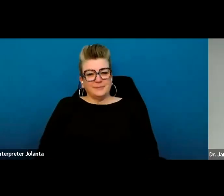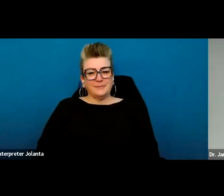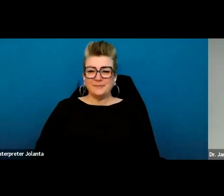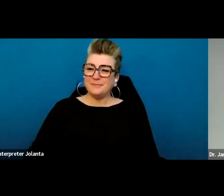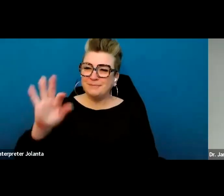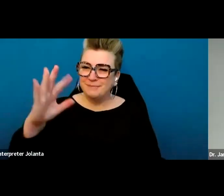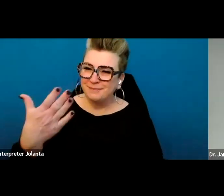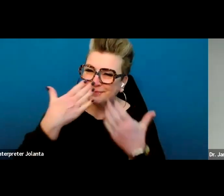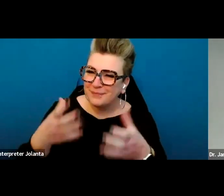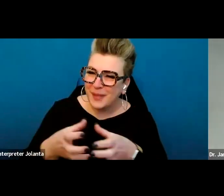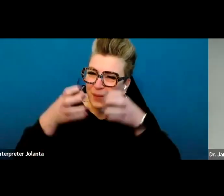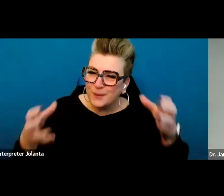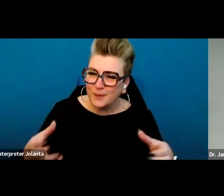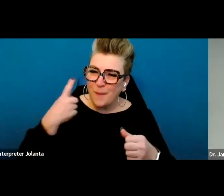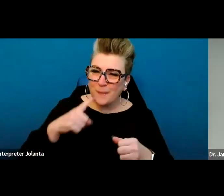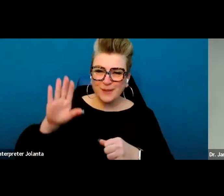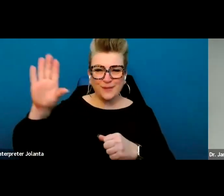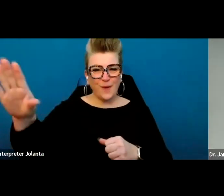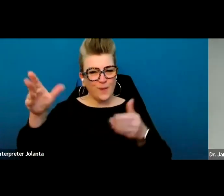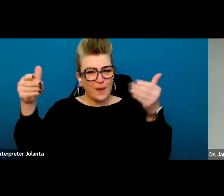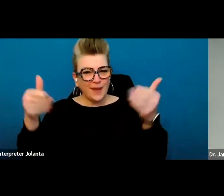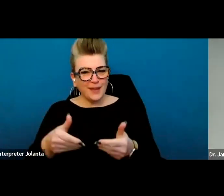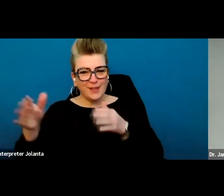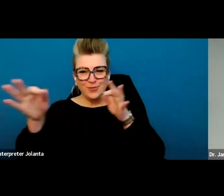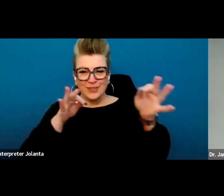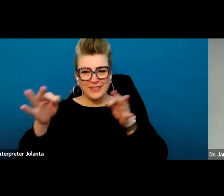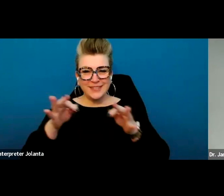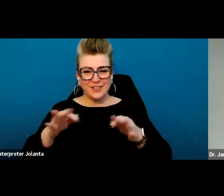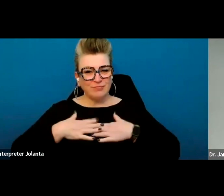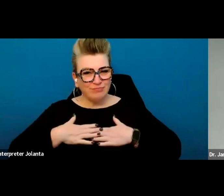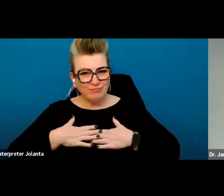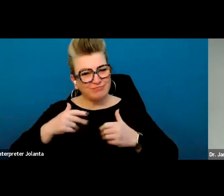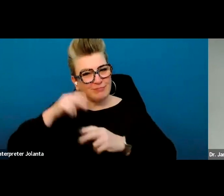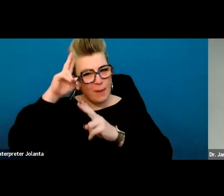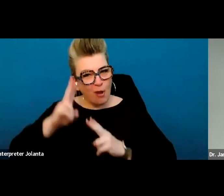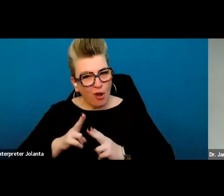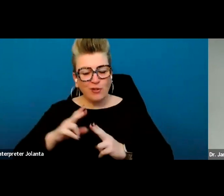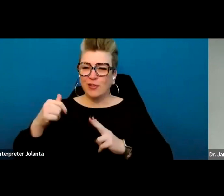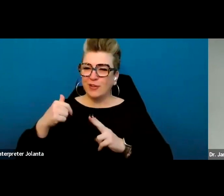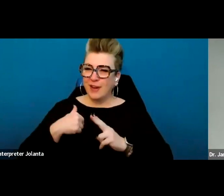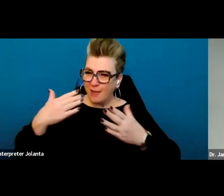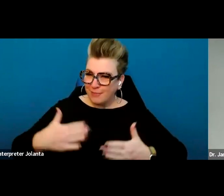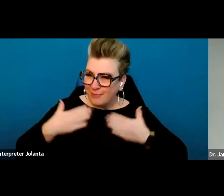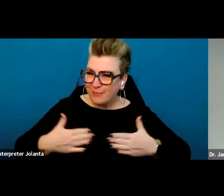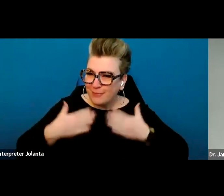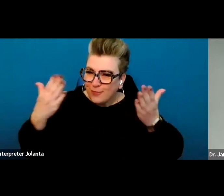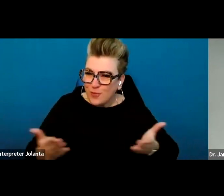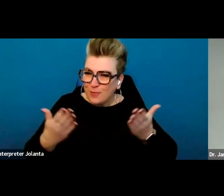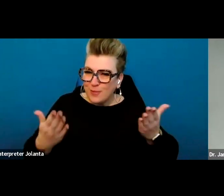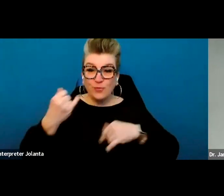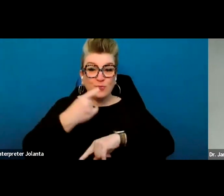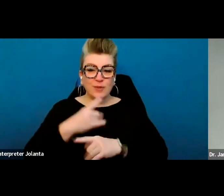Thank you so much for the introduction. It's my pleasure to be here to share